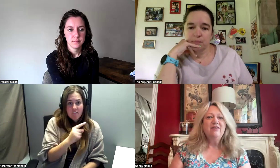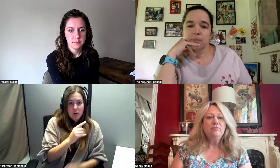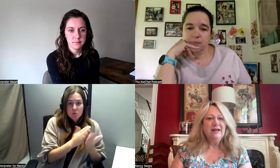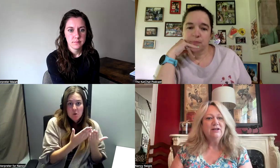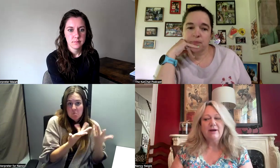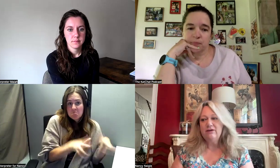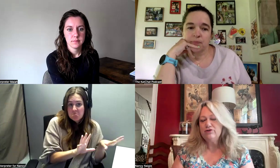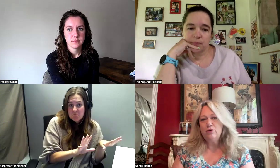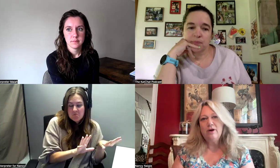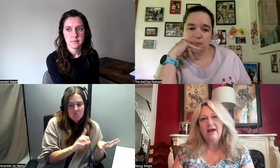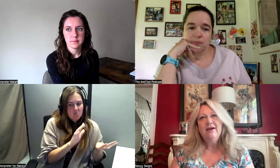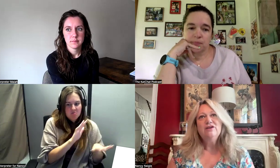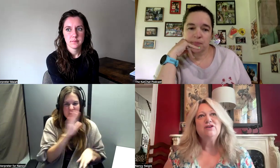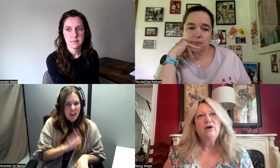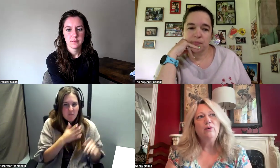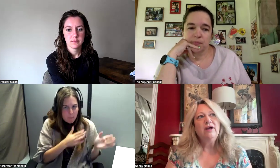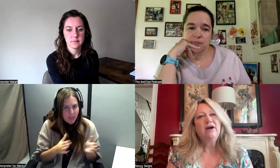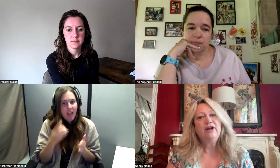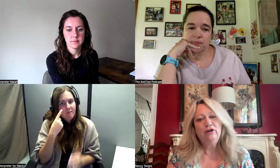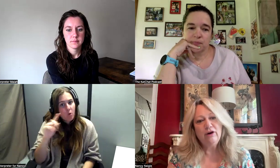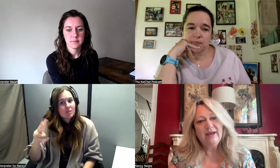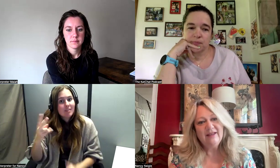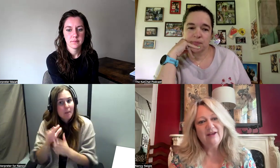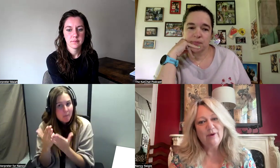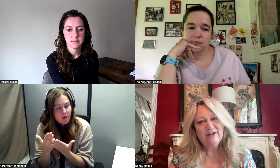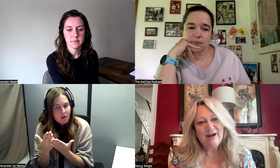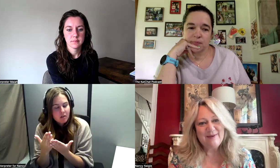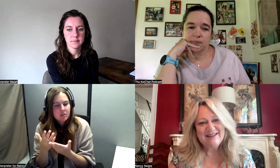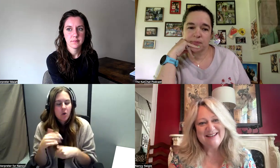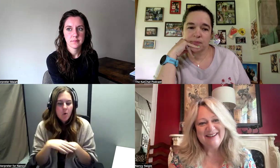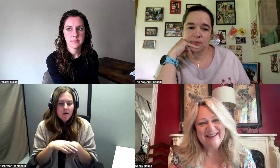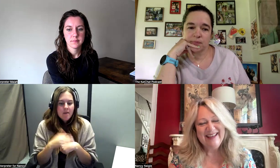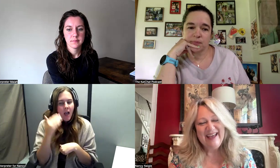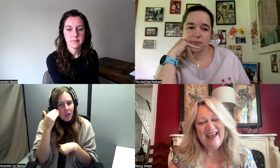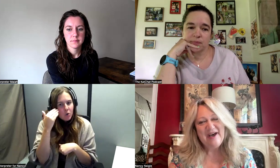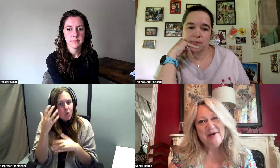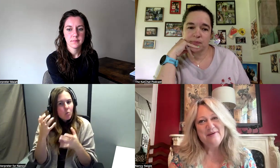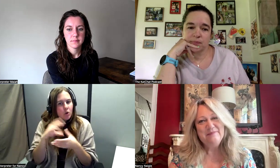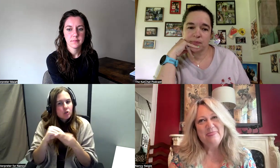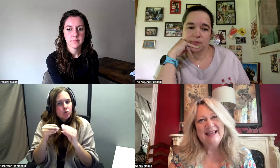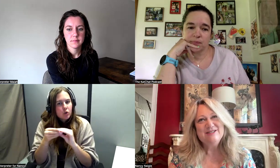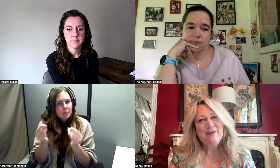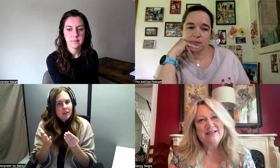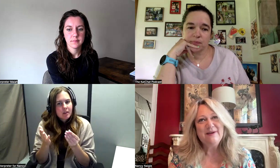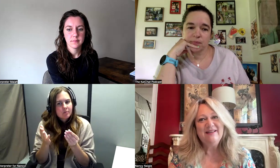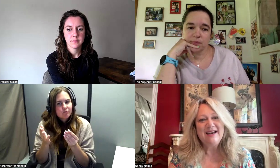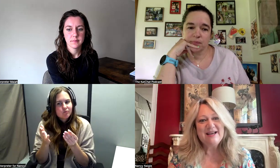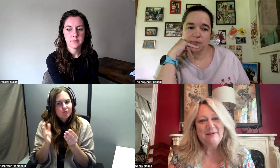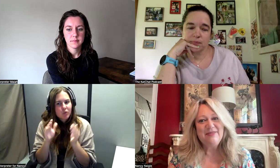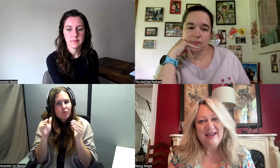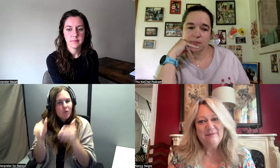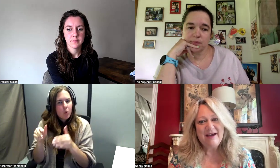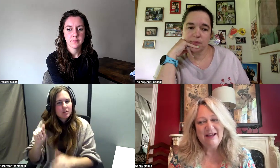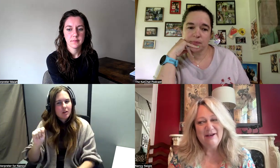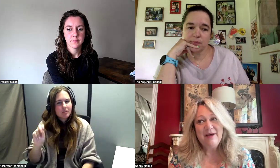I had never planned to write another story. So, I knew going in that I wanted to write about Tug. And so I spent a lot of